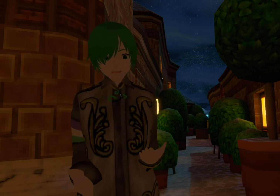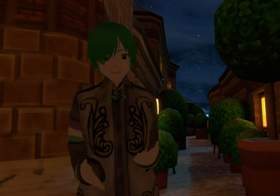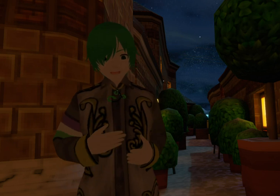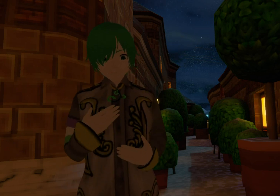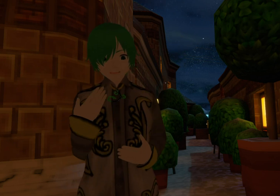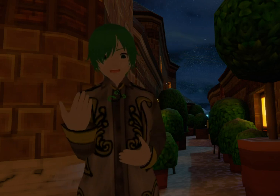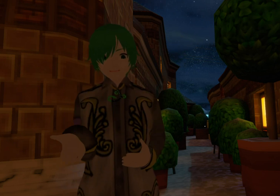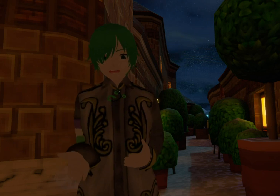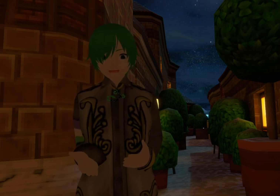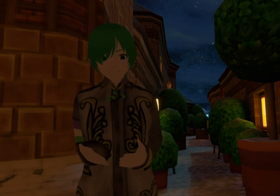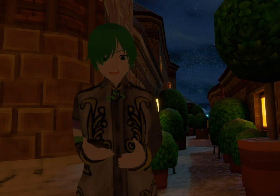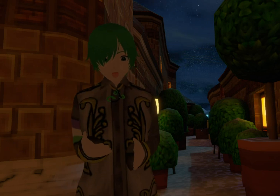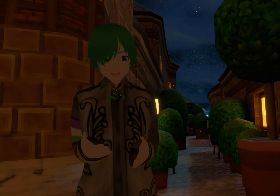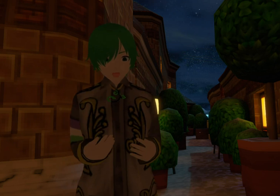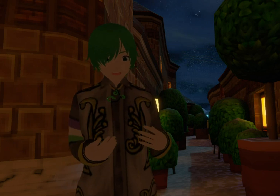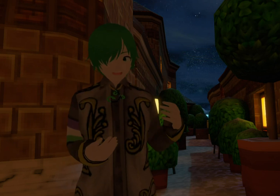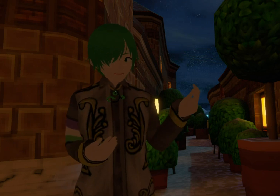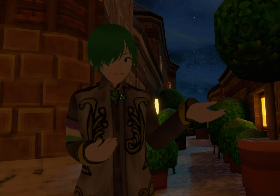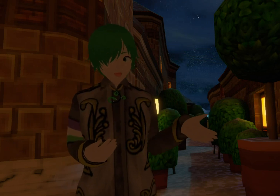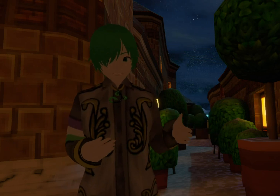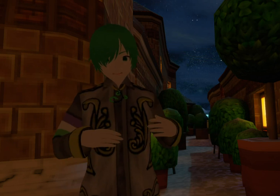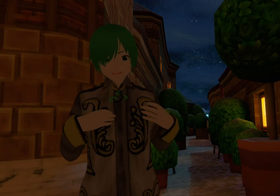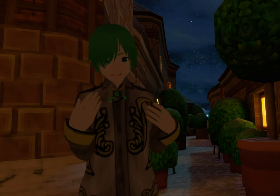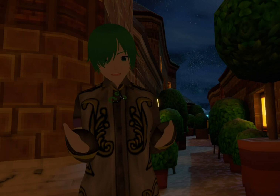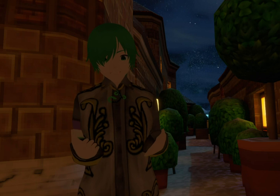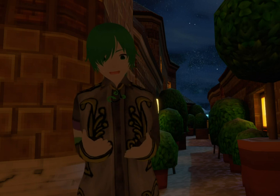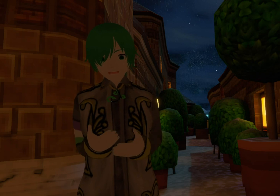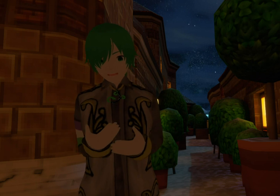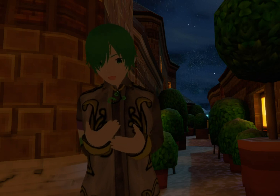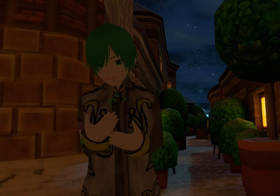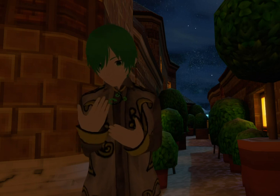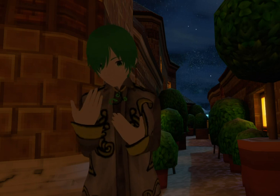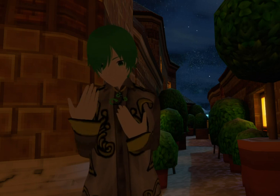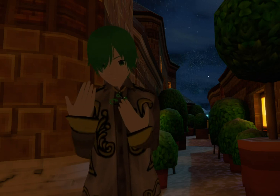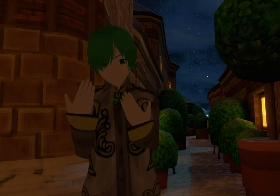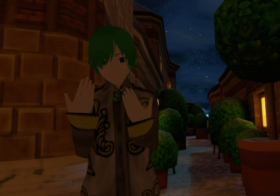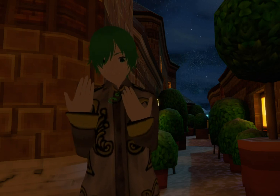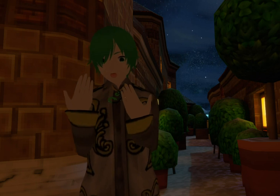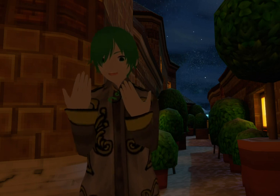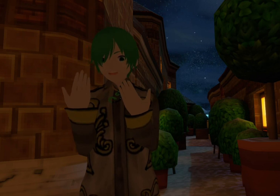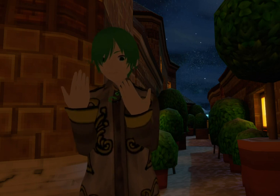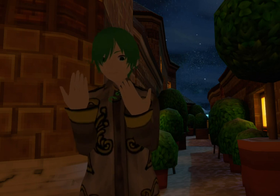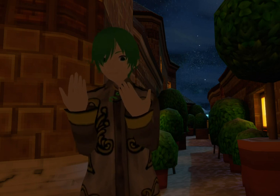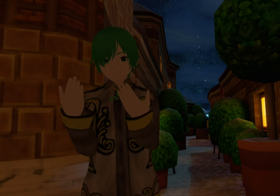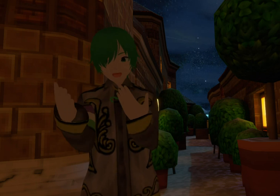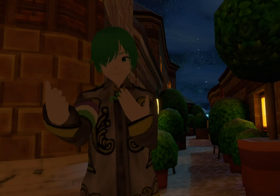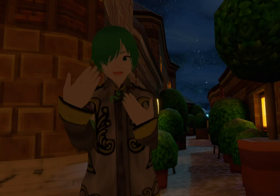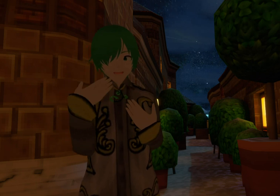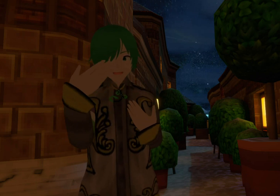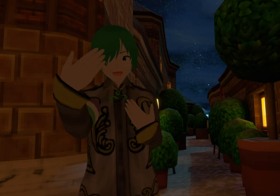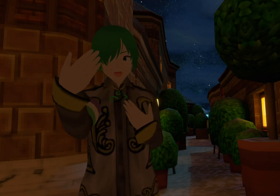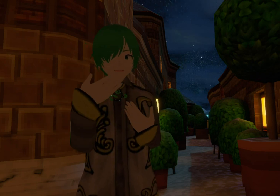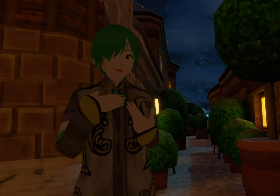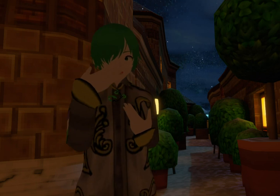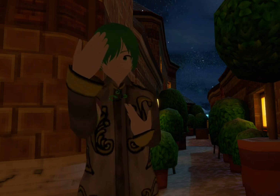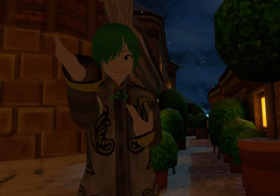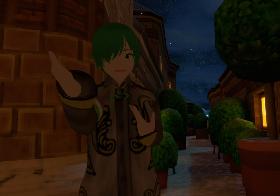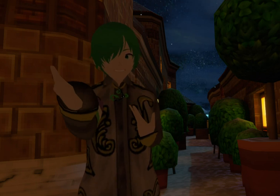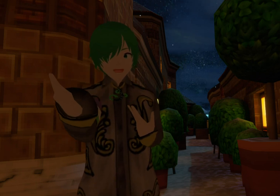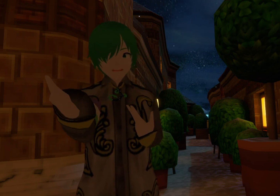feedback. And I would like to do more videos in the future with sign language where I have, or maybe I'm signing into